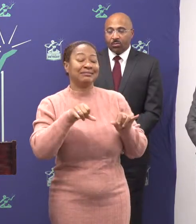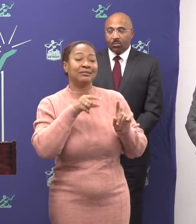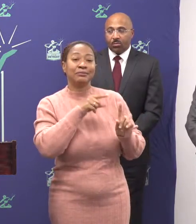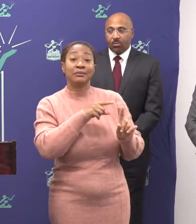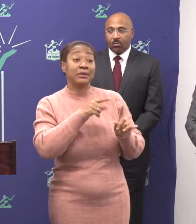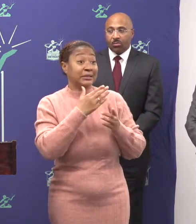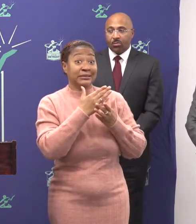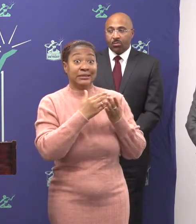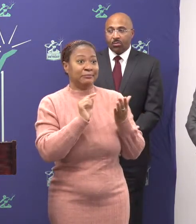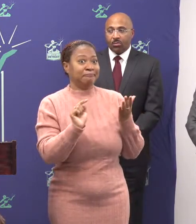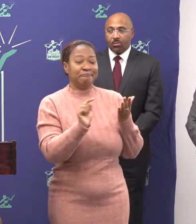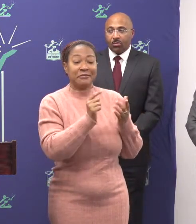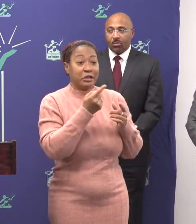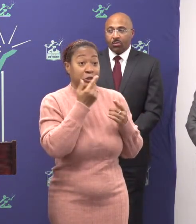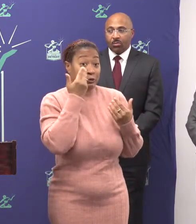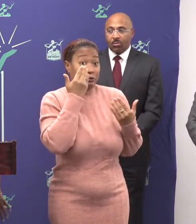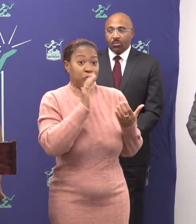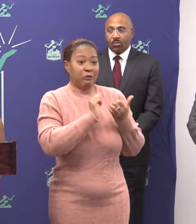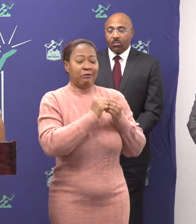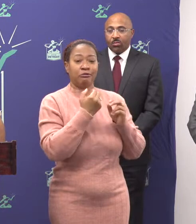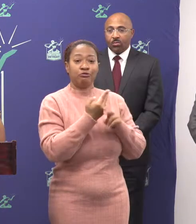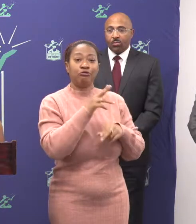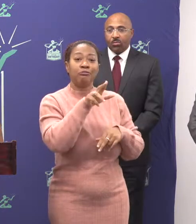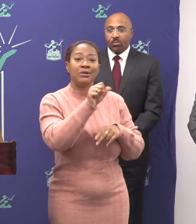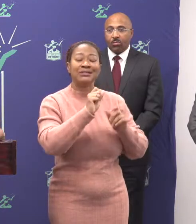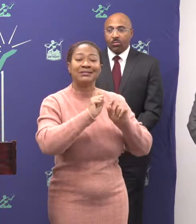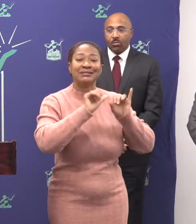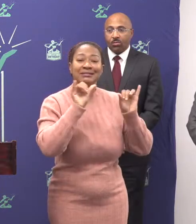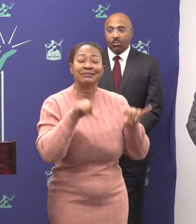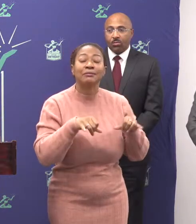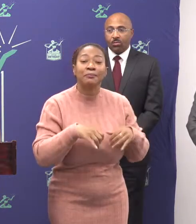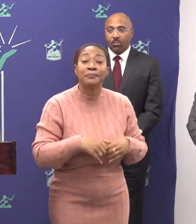and some people don't know how to catch the bus.